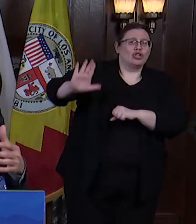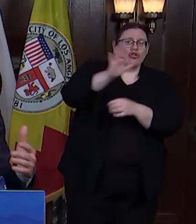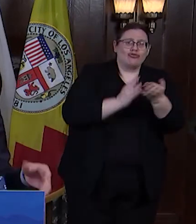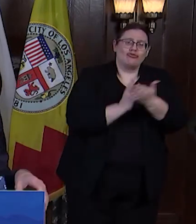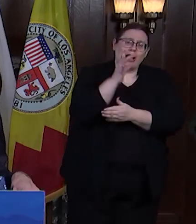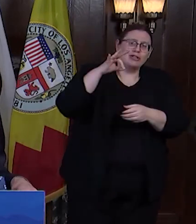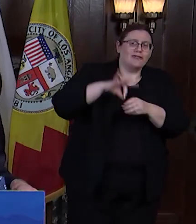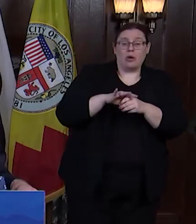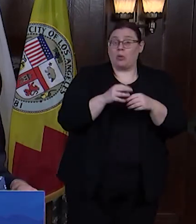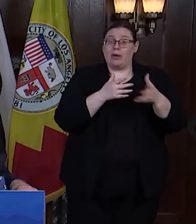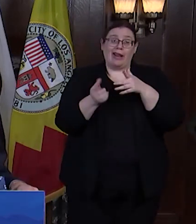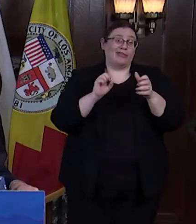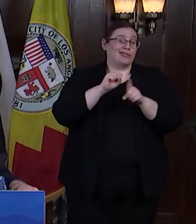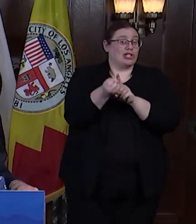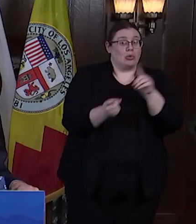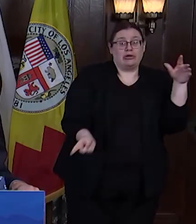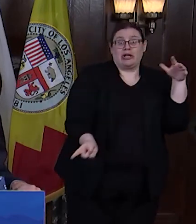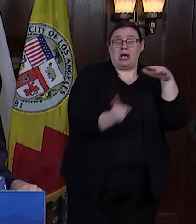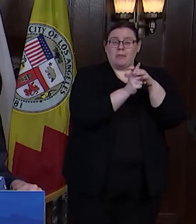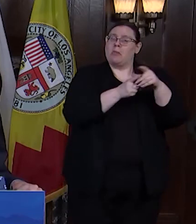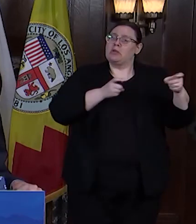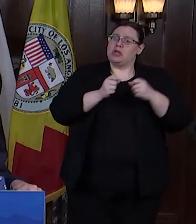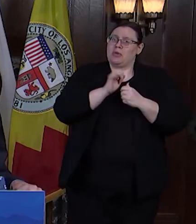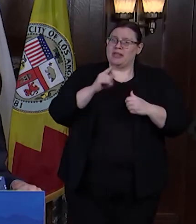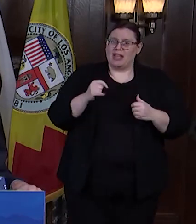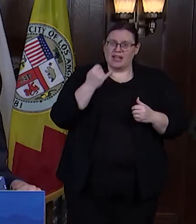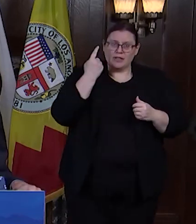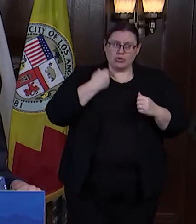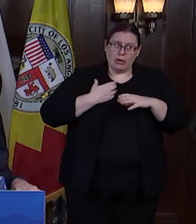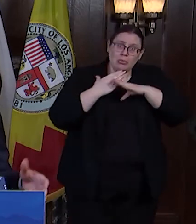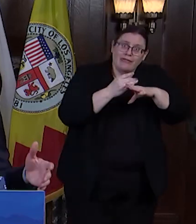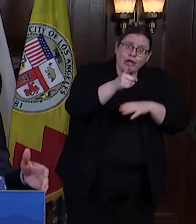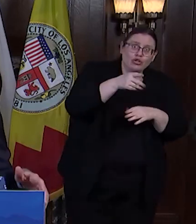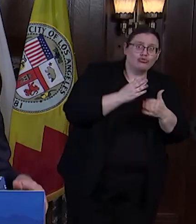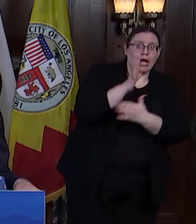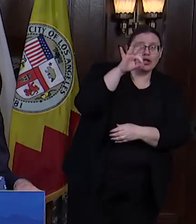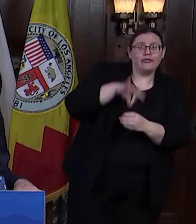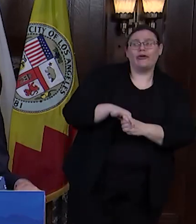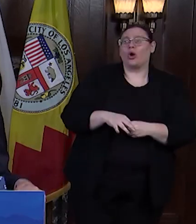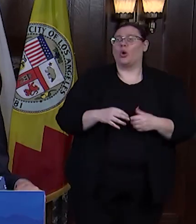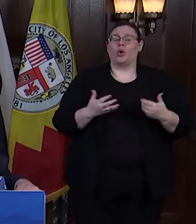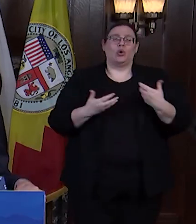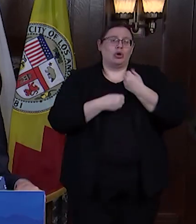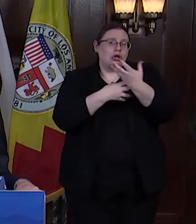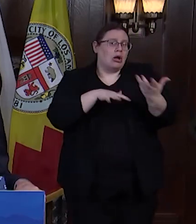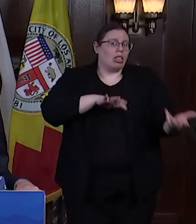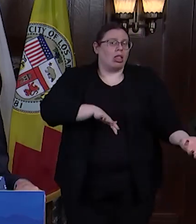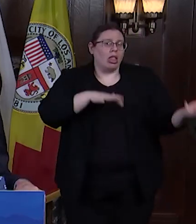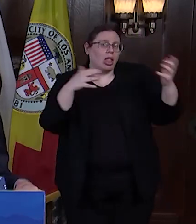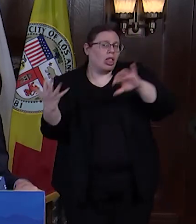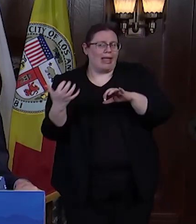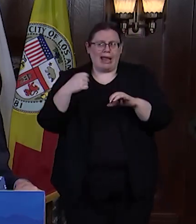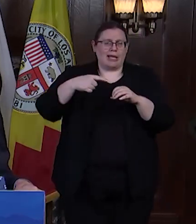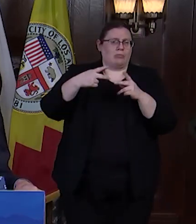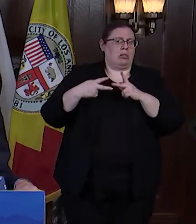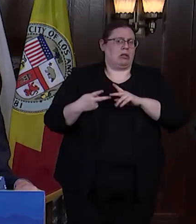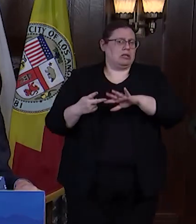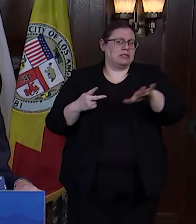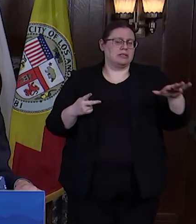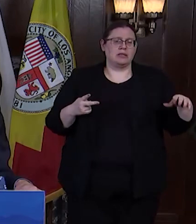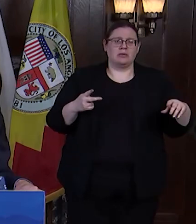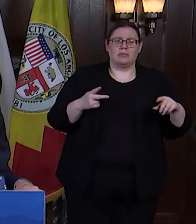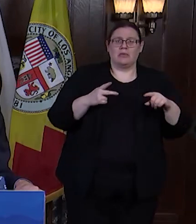deal with any situations if anyone tries to take that away from you or cause any chaos in an individual place. But there's